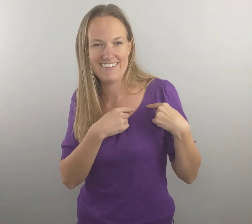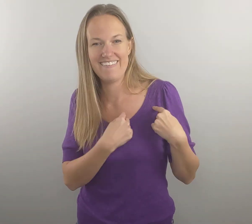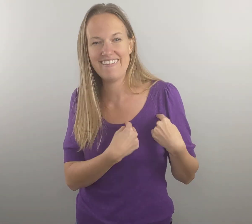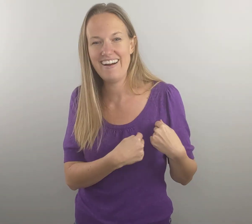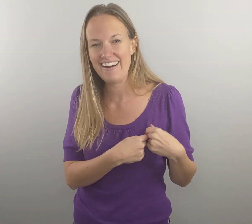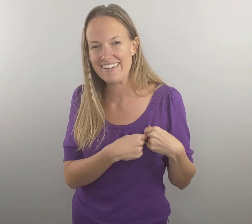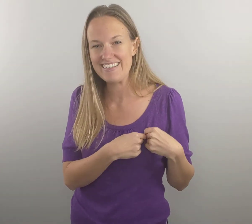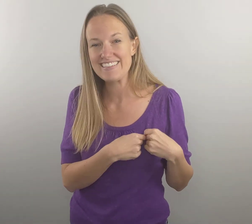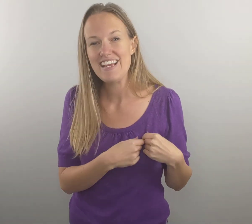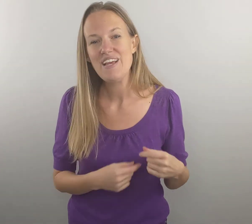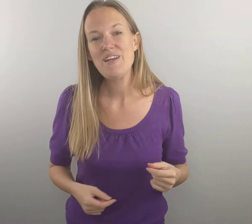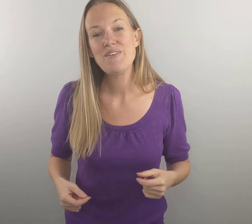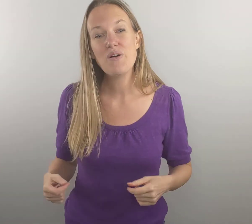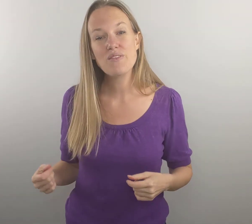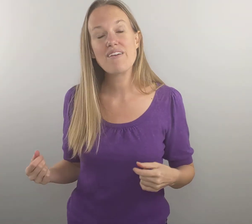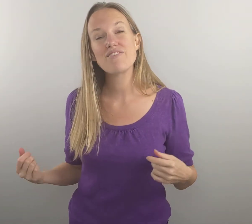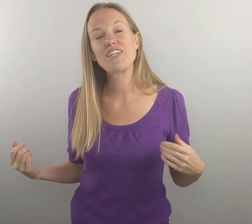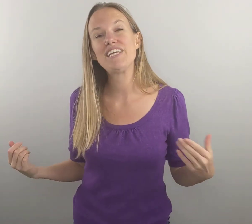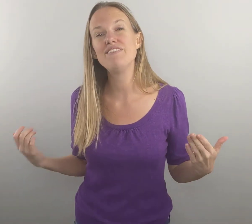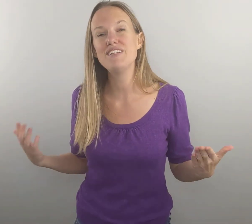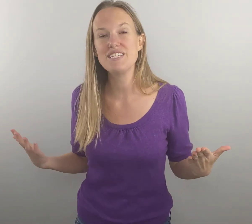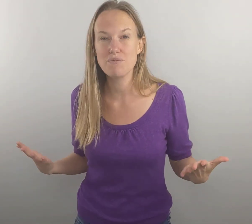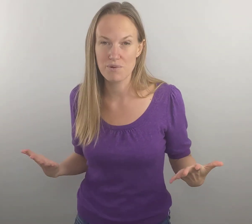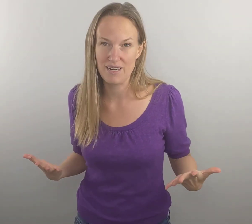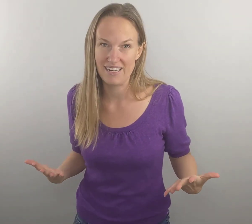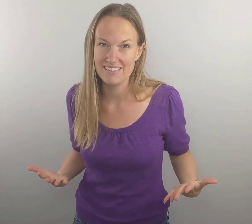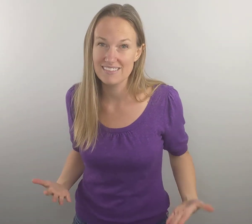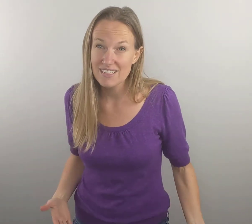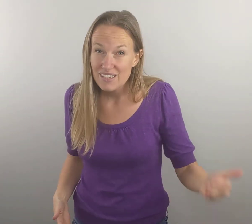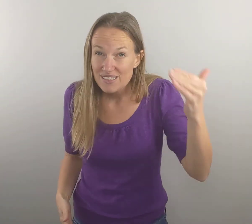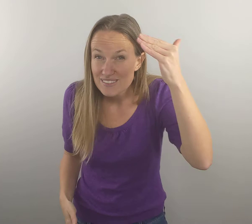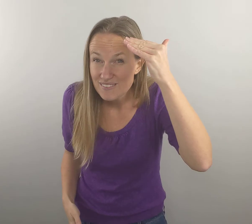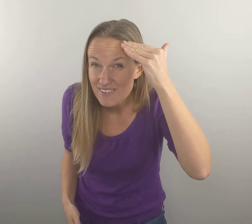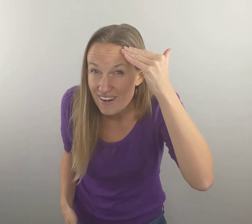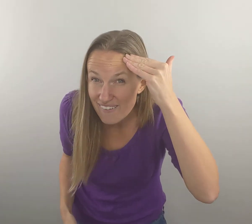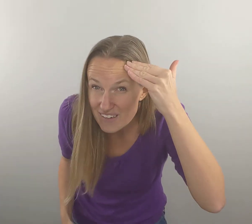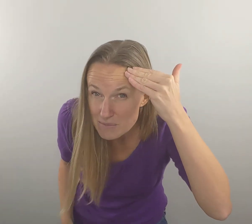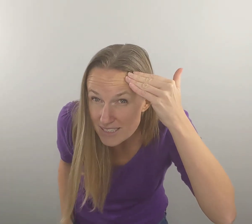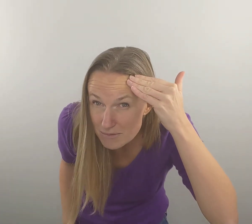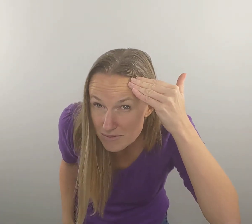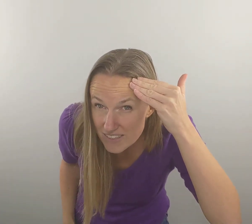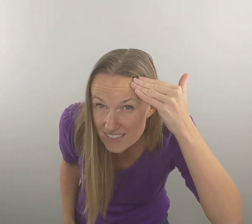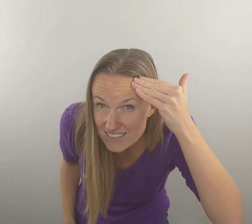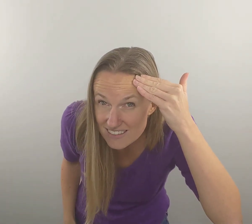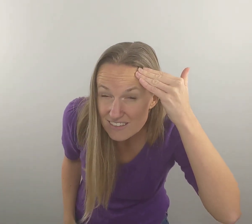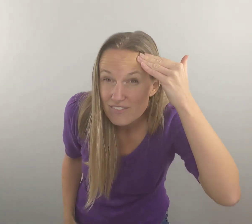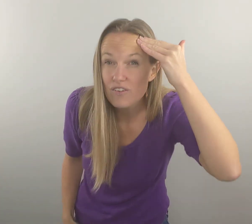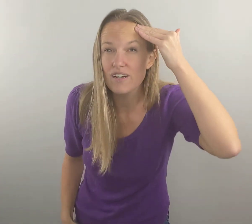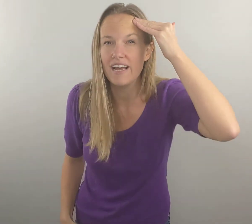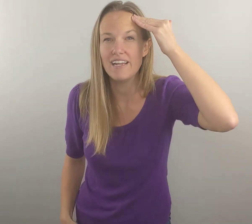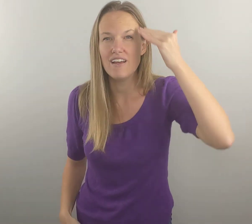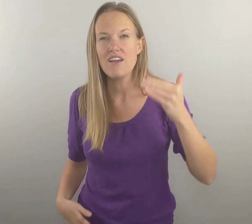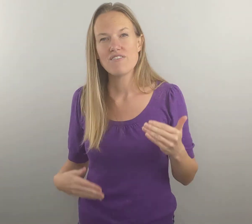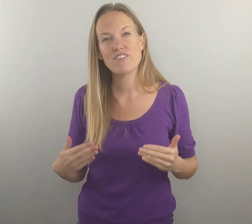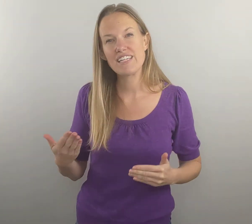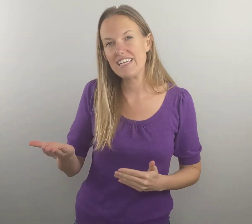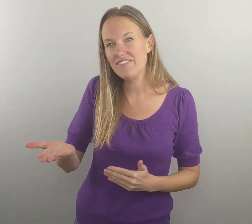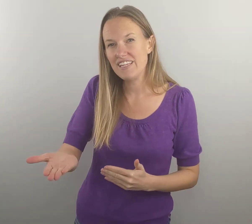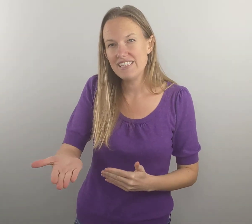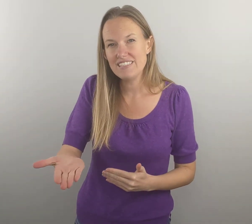Your heart. Know that forgiveness brings. So know, multiple fingers here at your forehead. Forgiveness, you